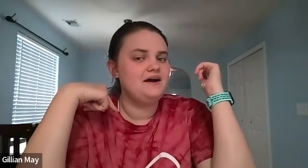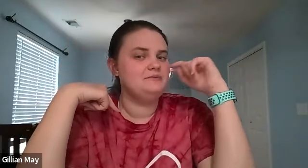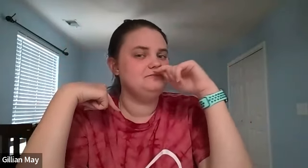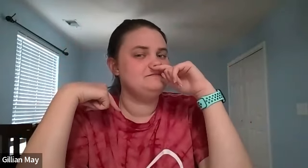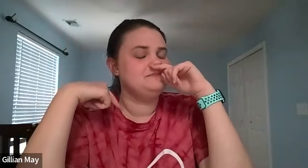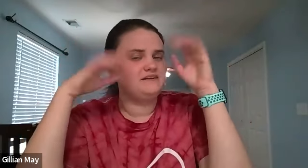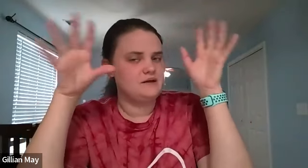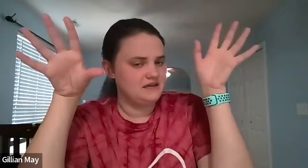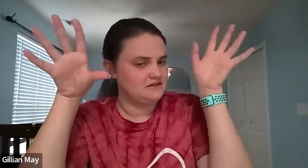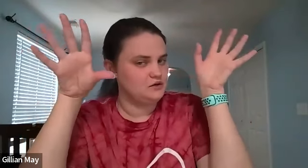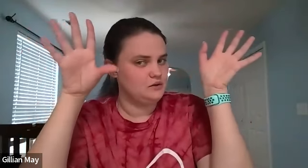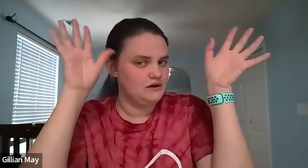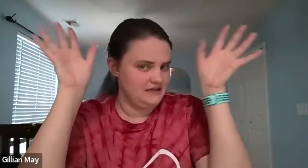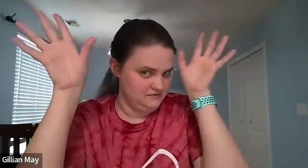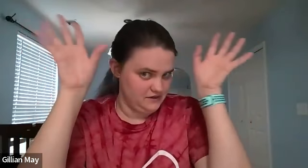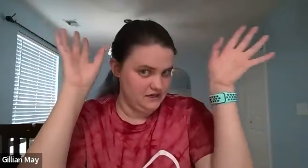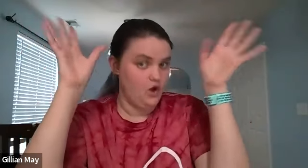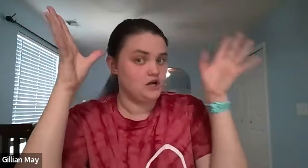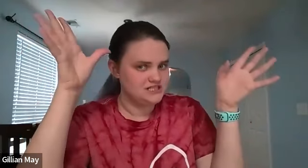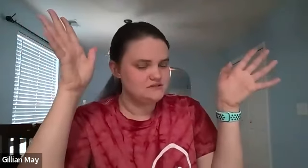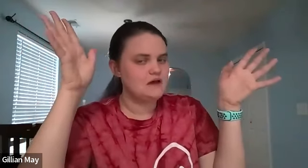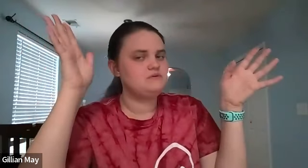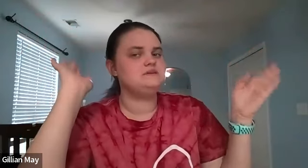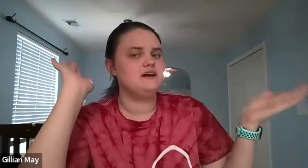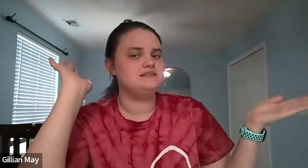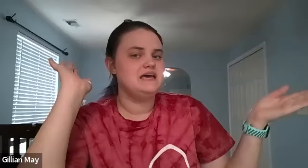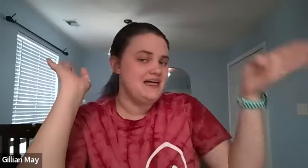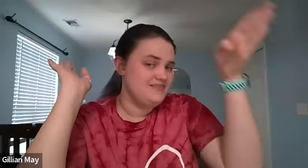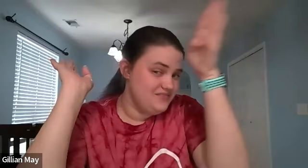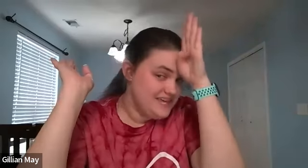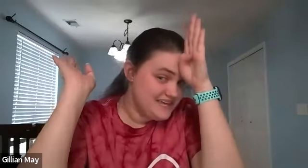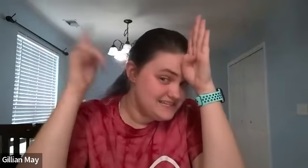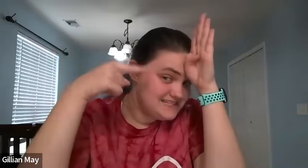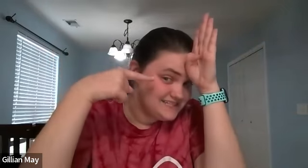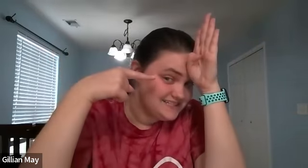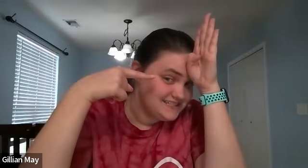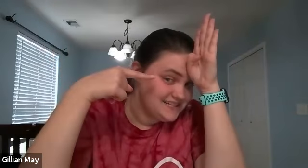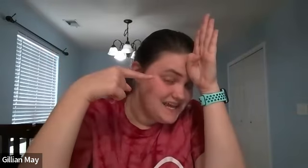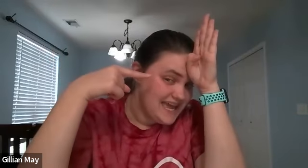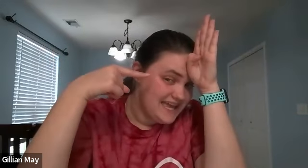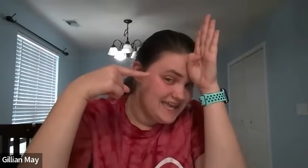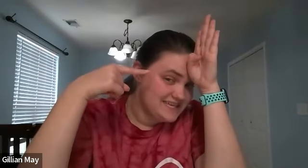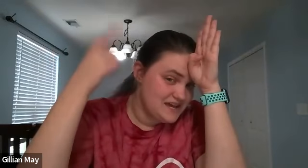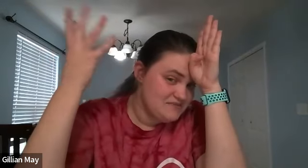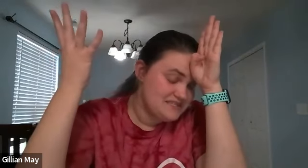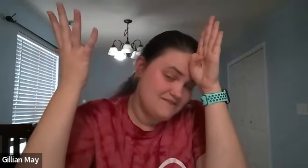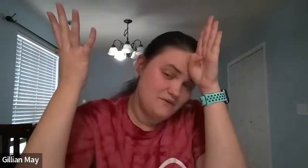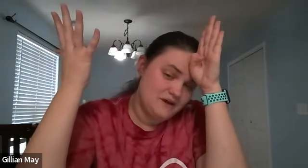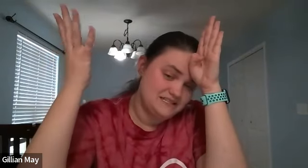I get very cautious with that one is because this is the sign for, excuse